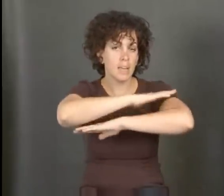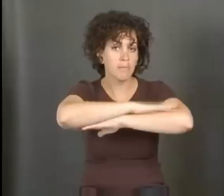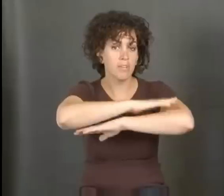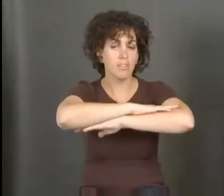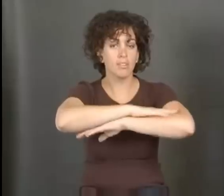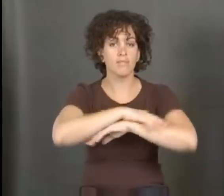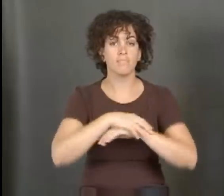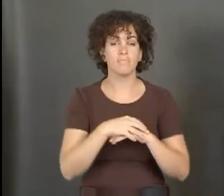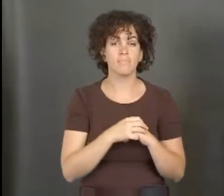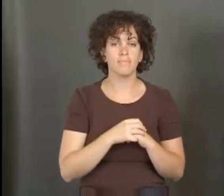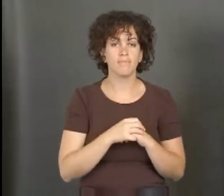Table.